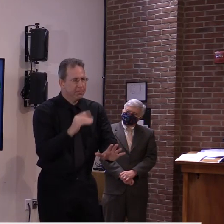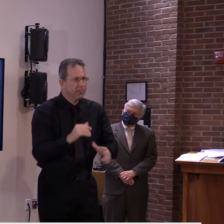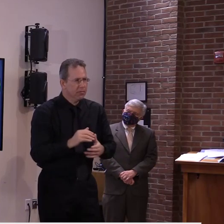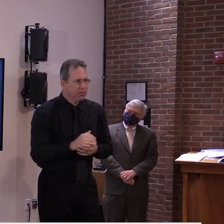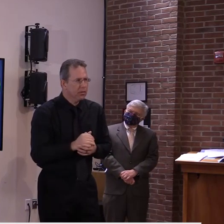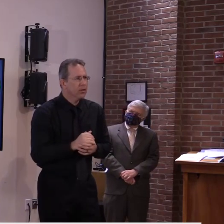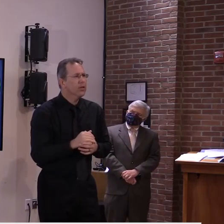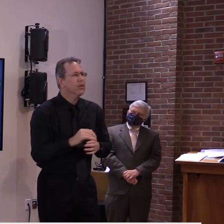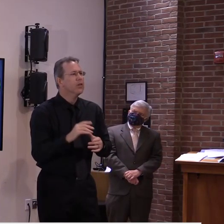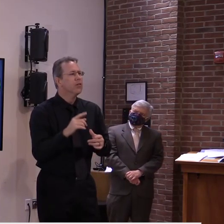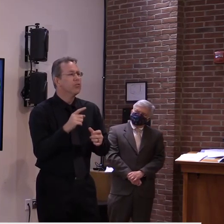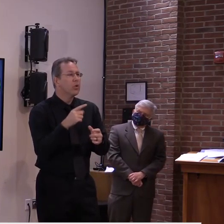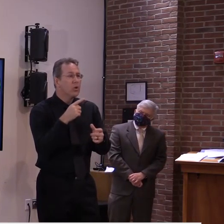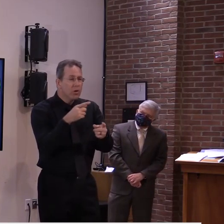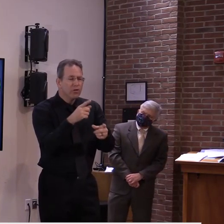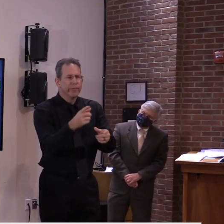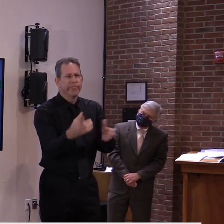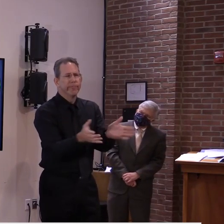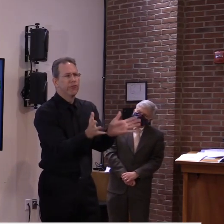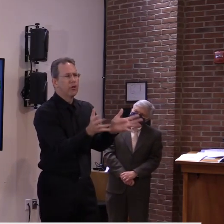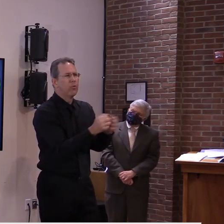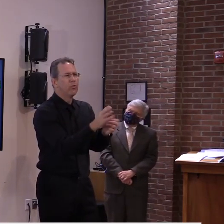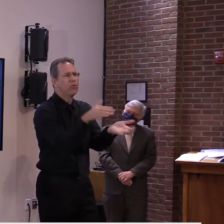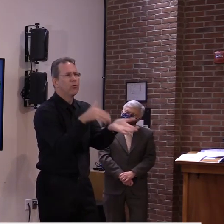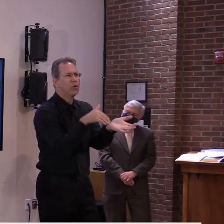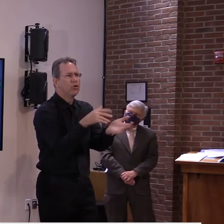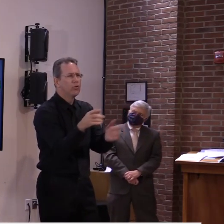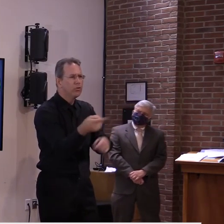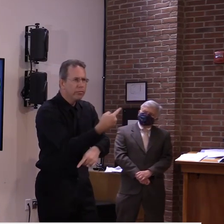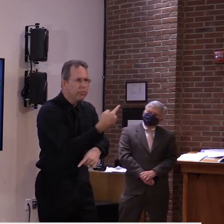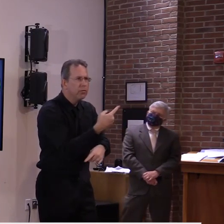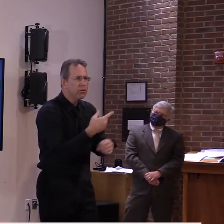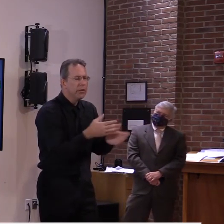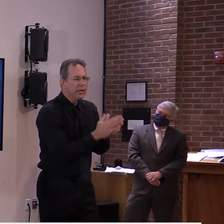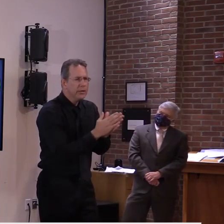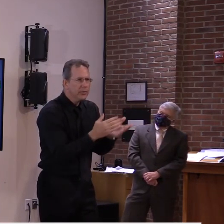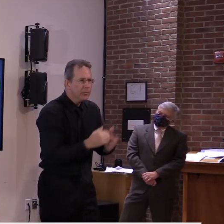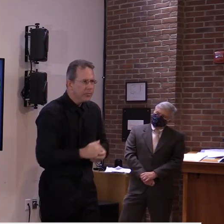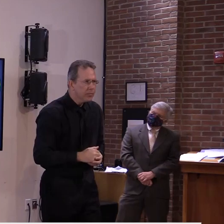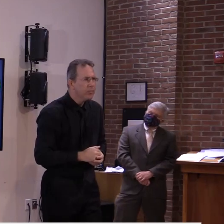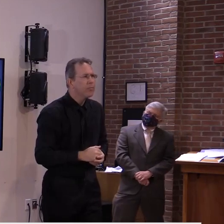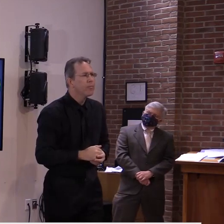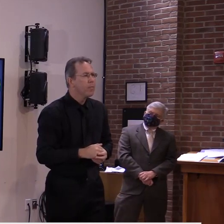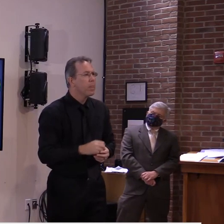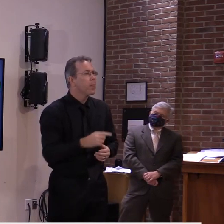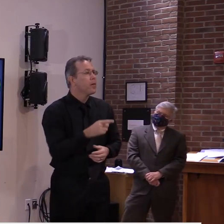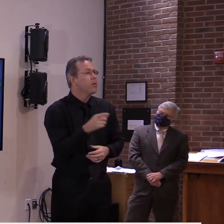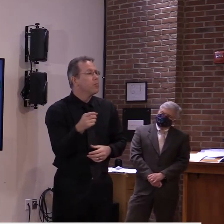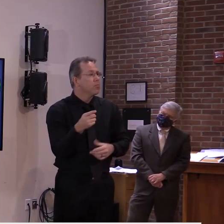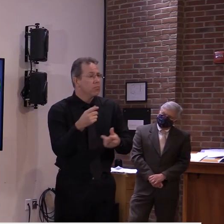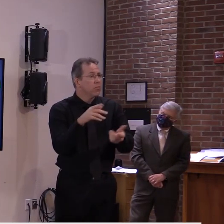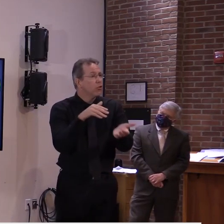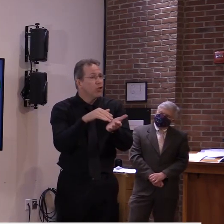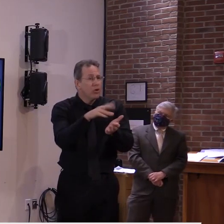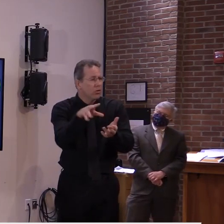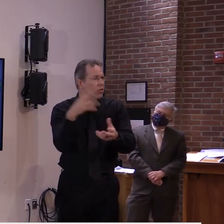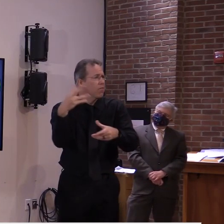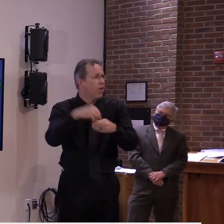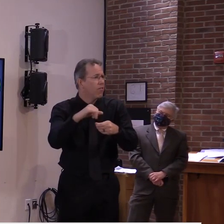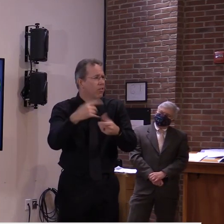community, since we have such an effective vaccination program that they've all participated in already